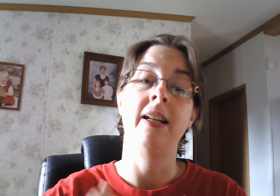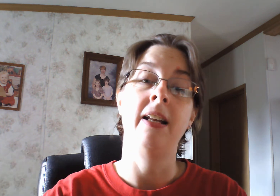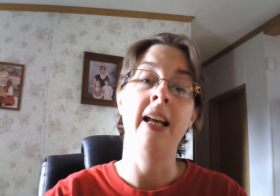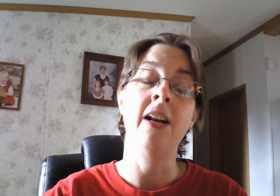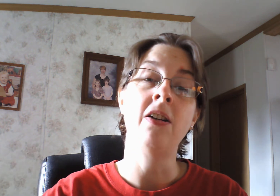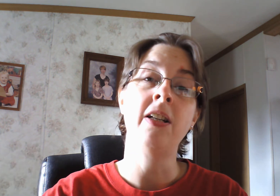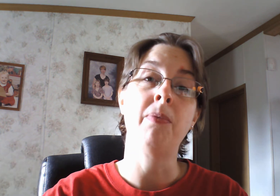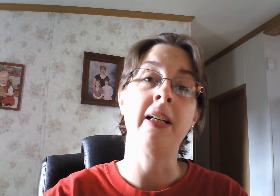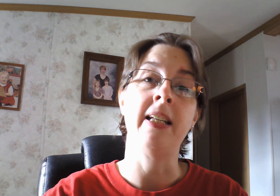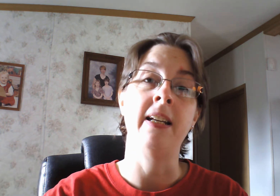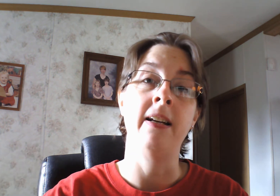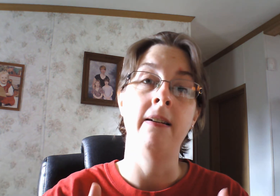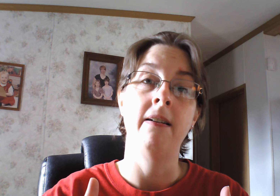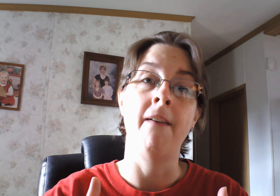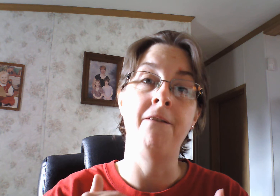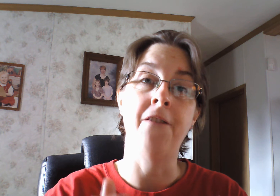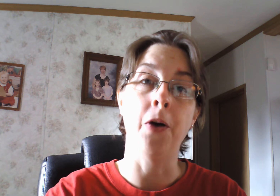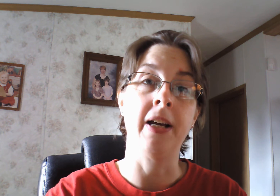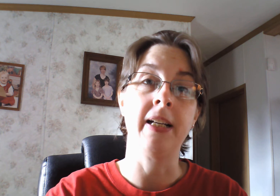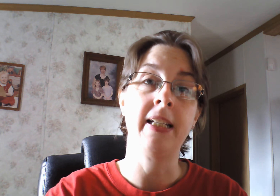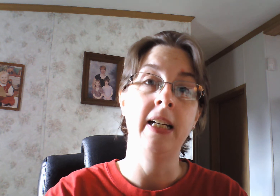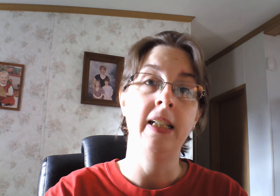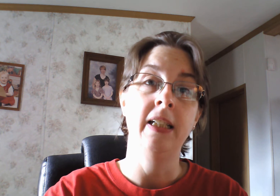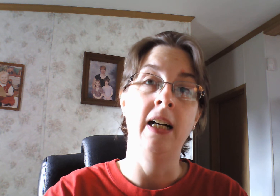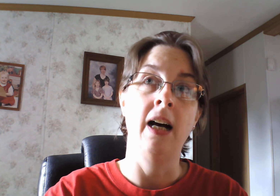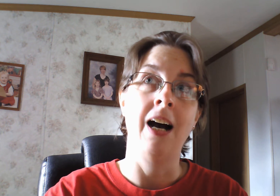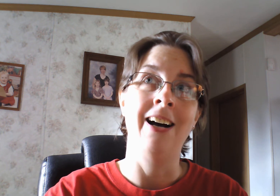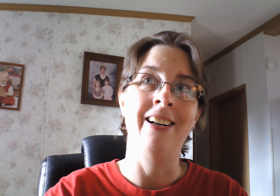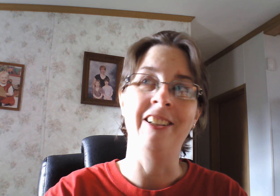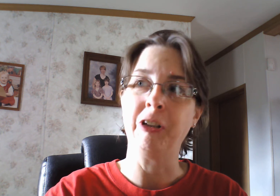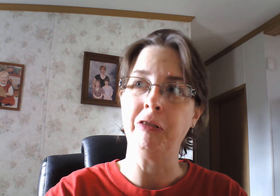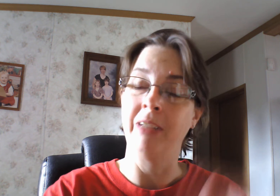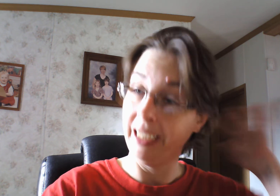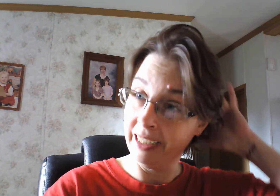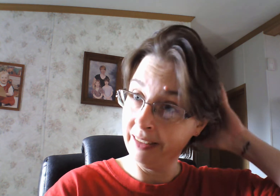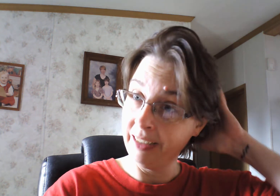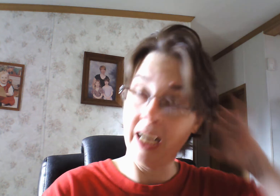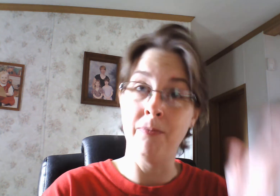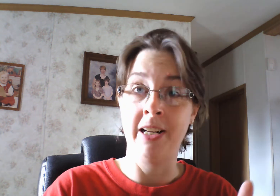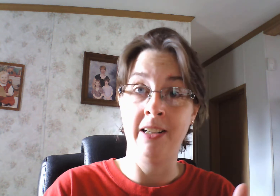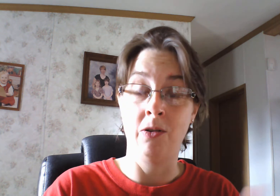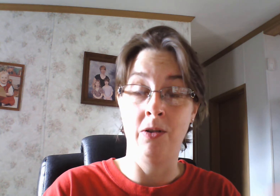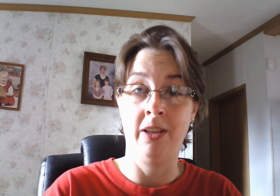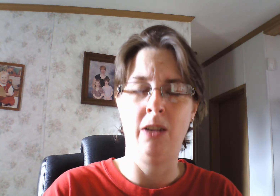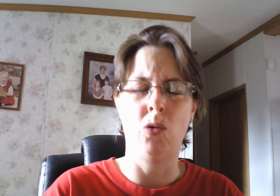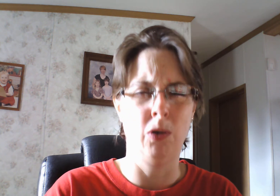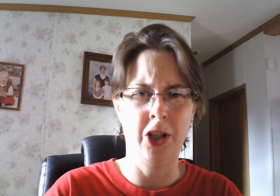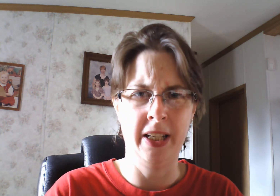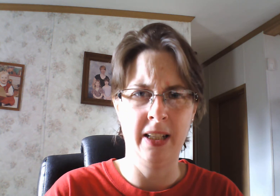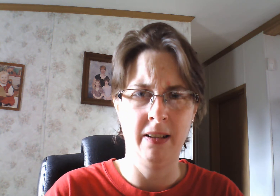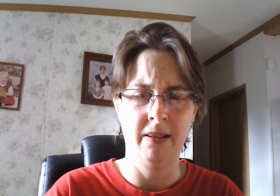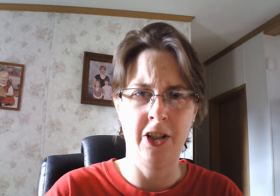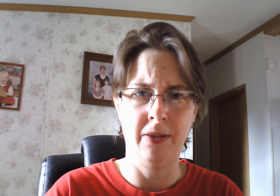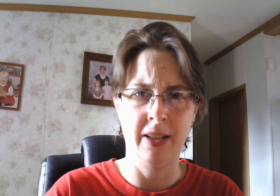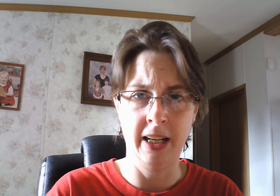And it also brings in a focus. Right now, I'm running on the gorgeous